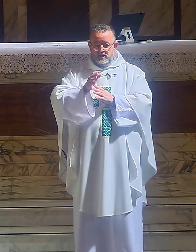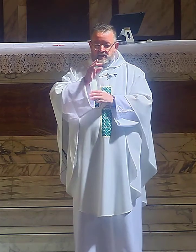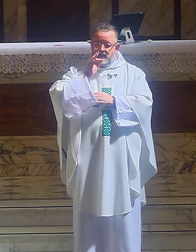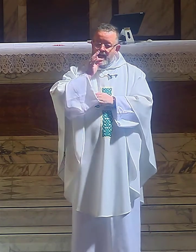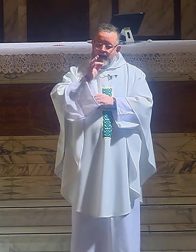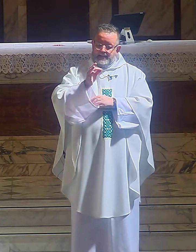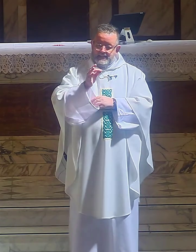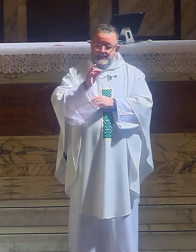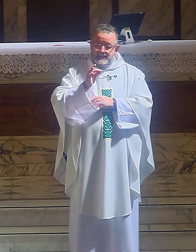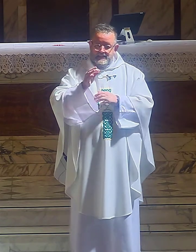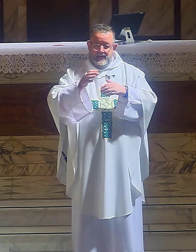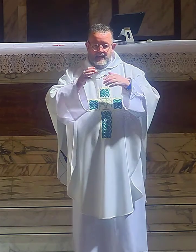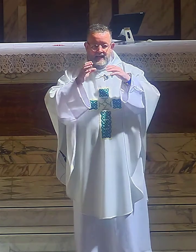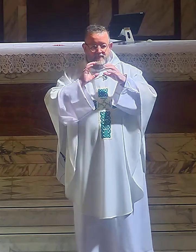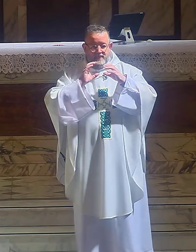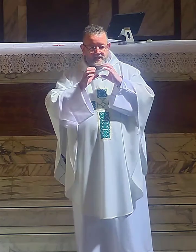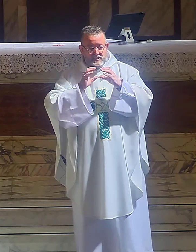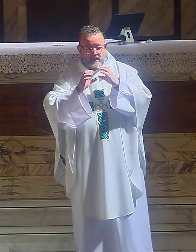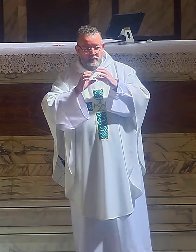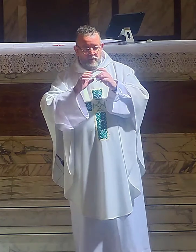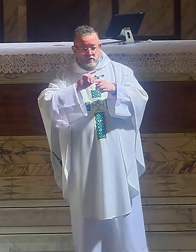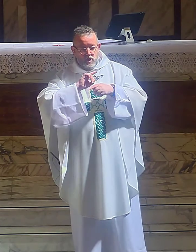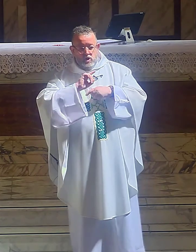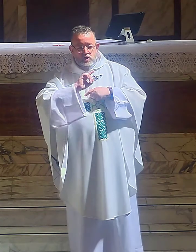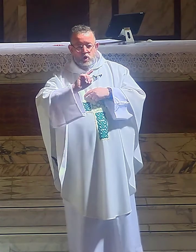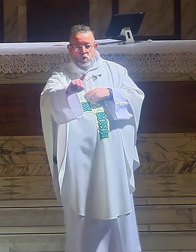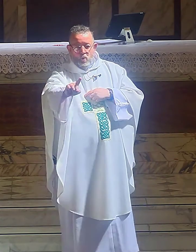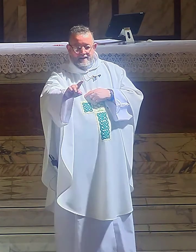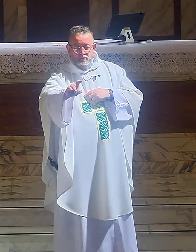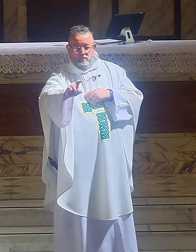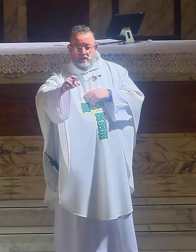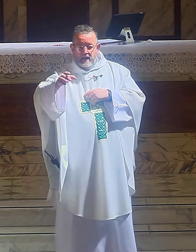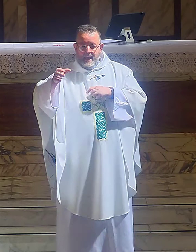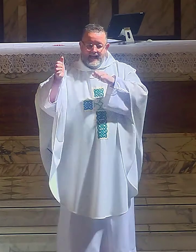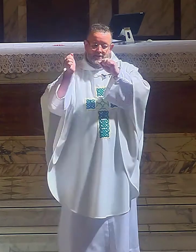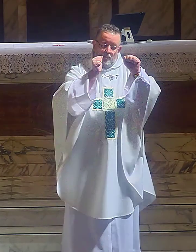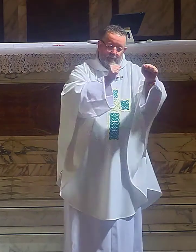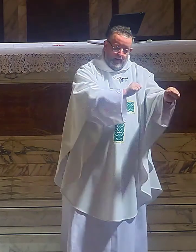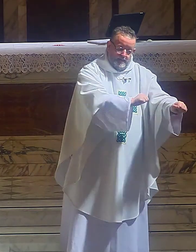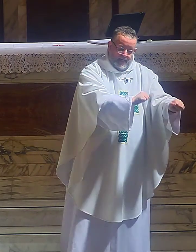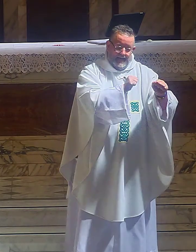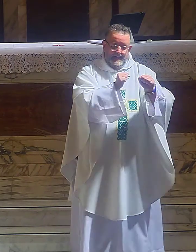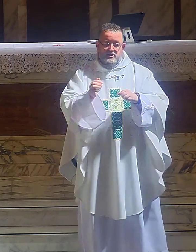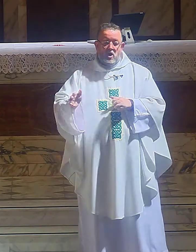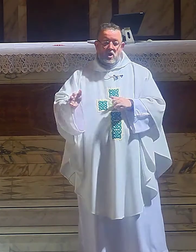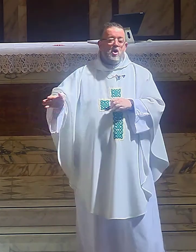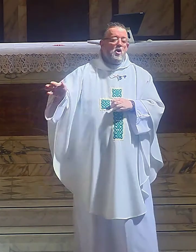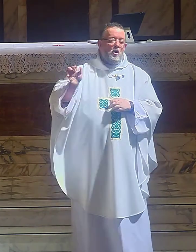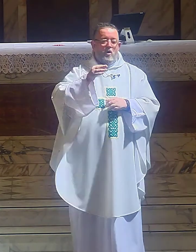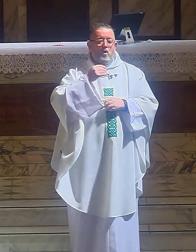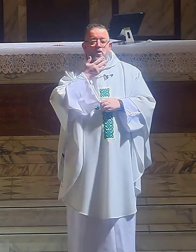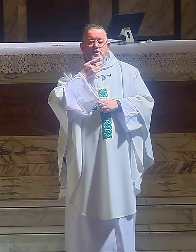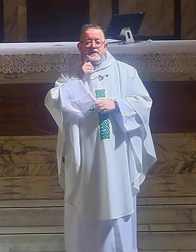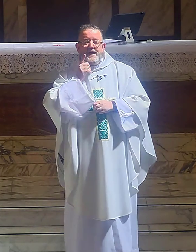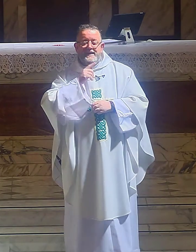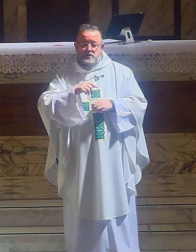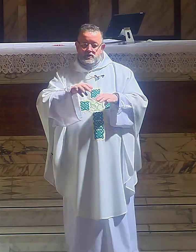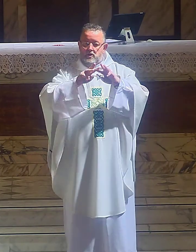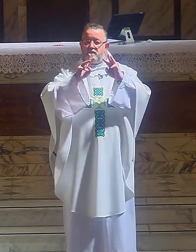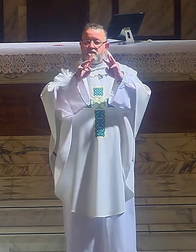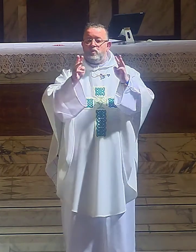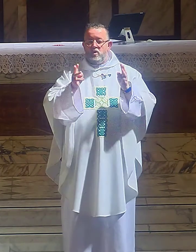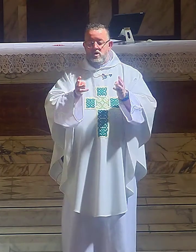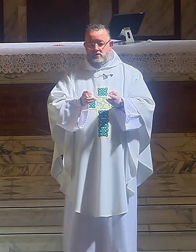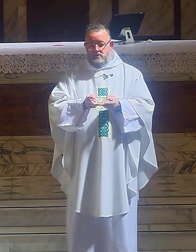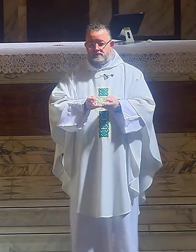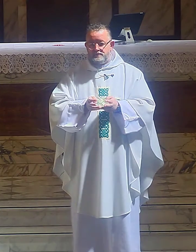Jesus asks the disciples to go out and to baptize all the nations of